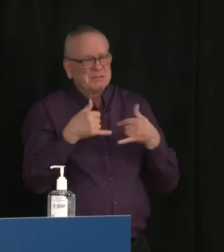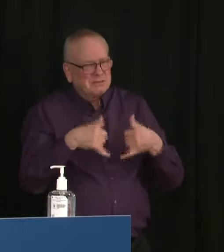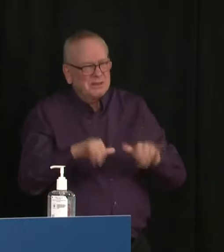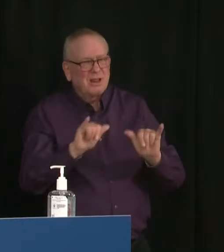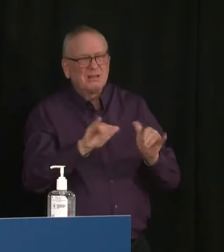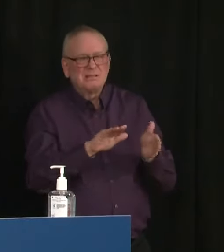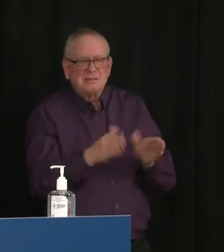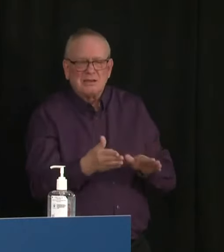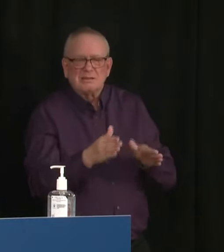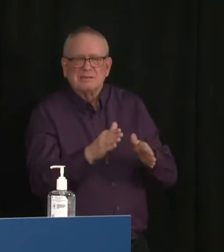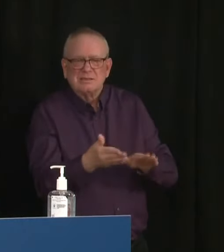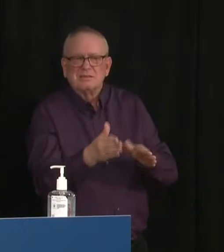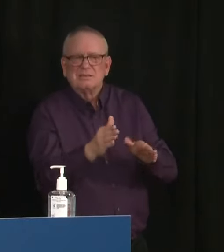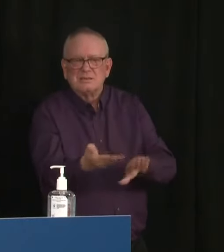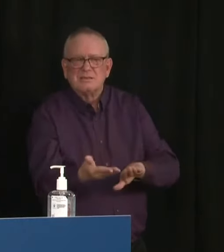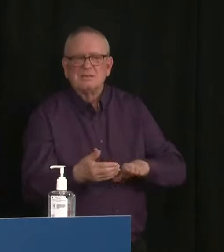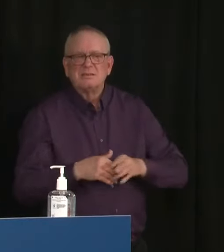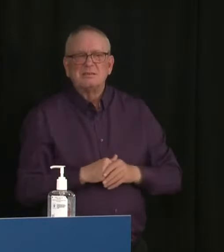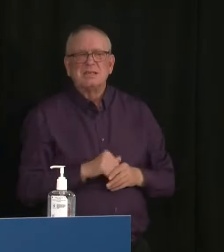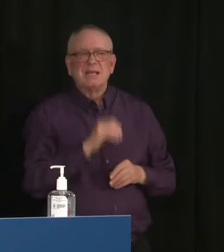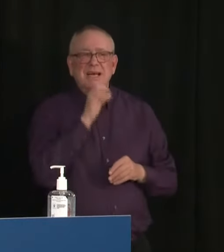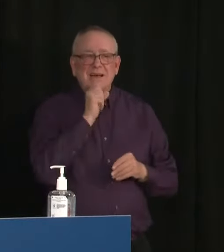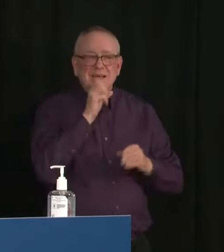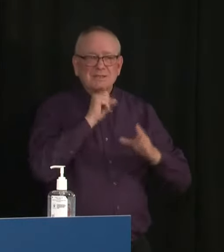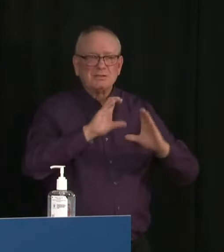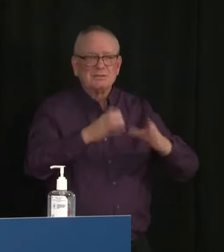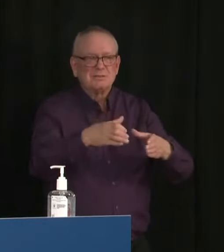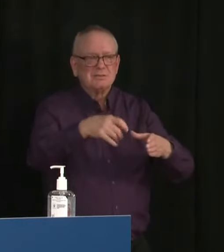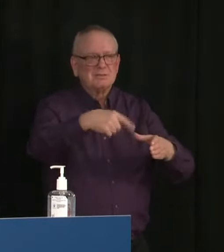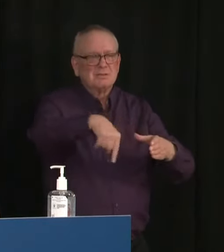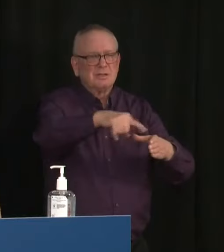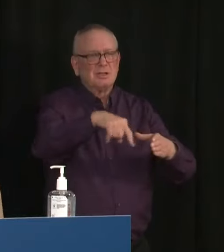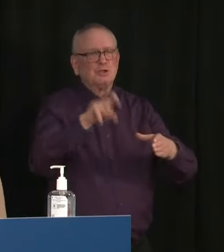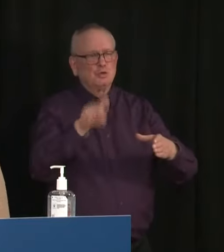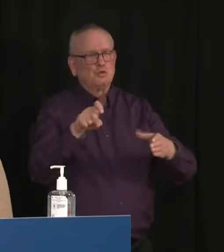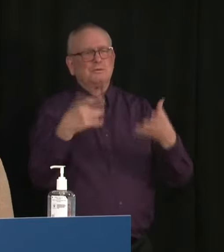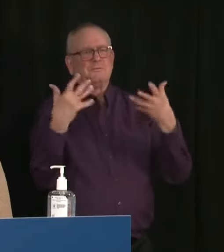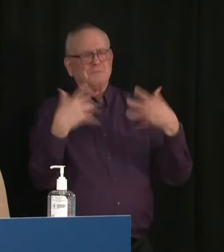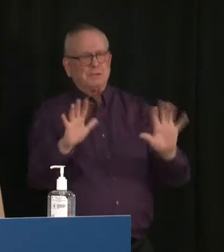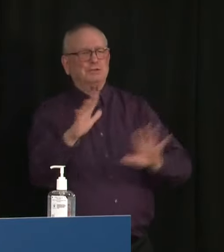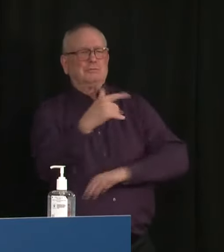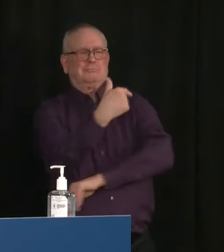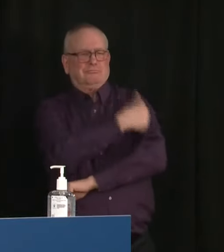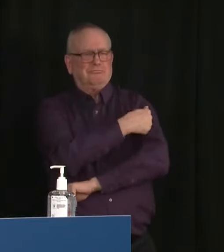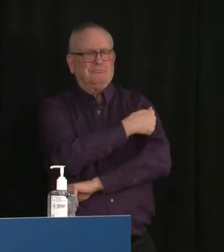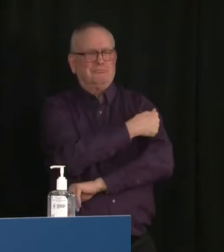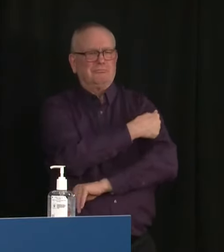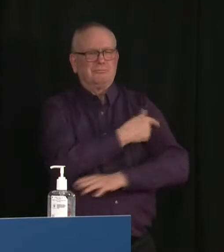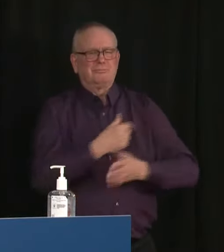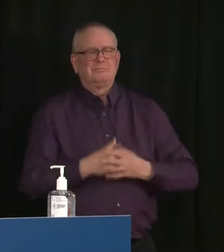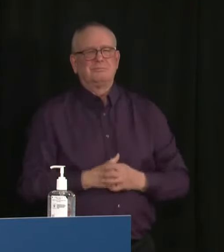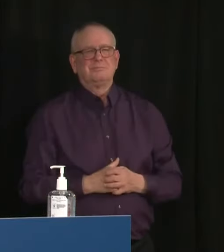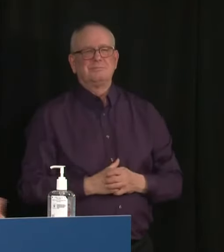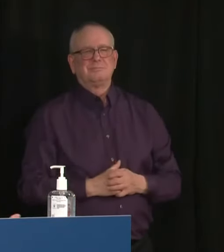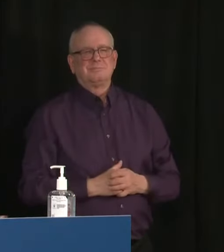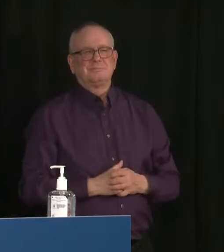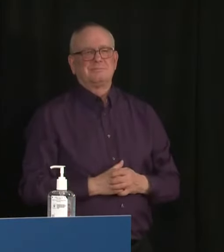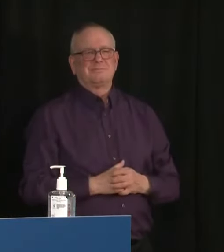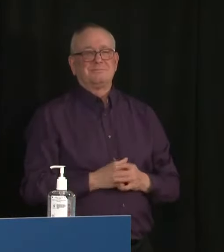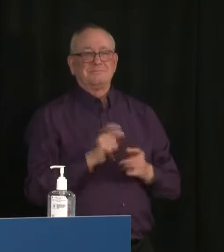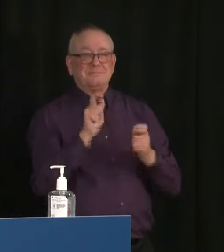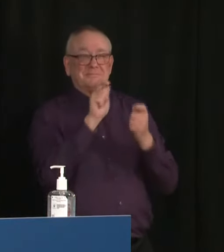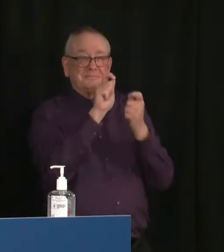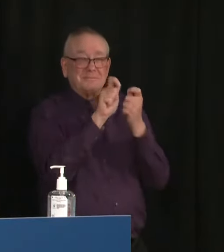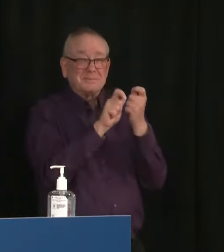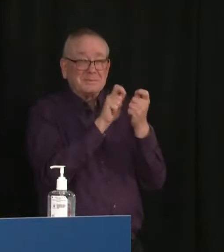in age categories that have been widely vaccinated? I don't have the specific numbers for these